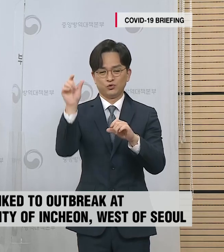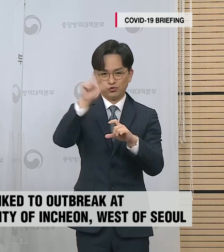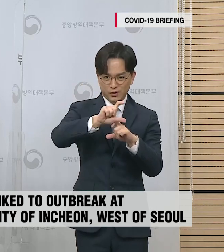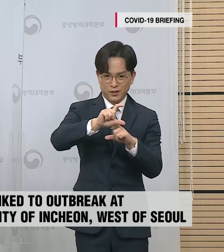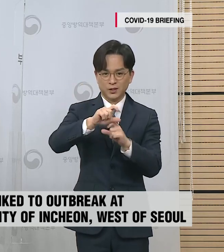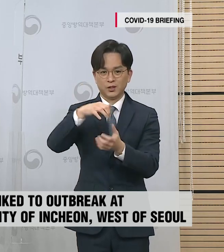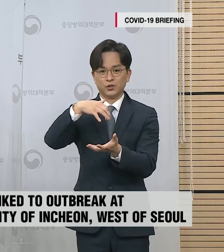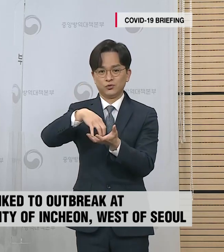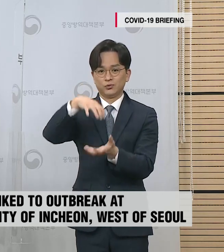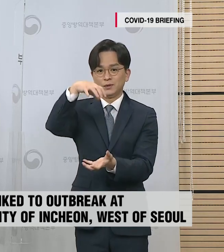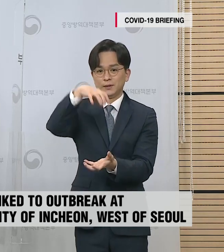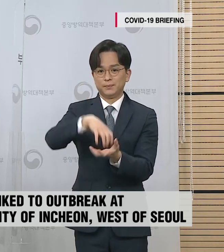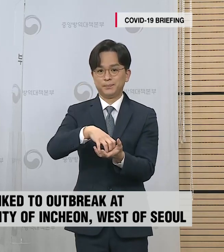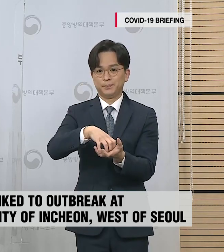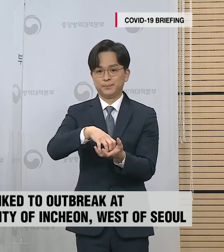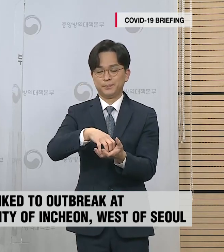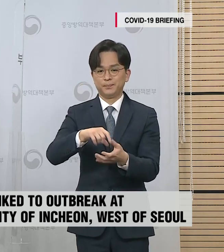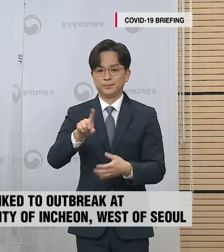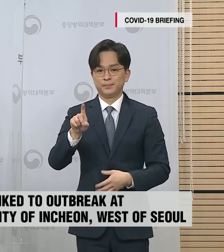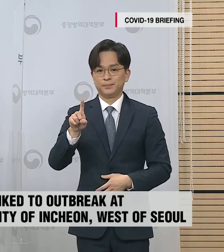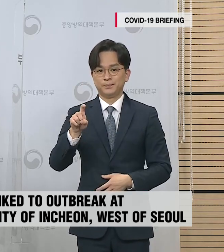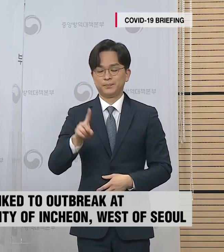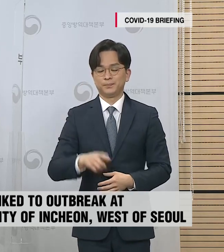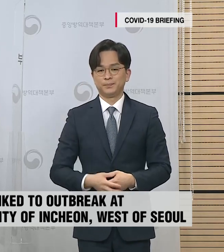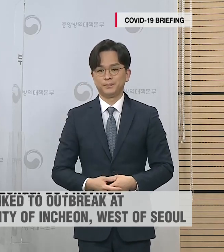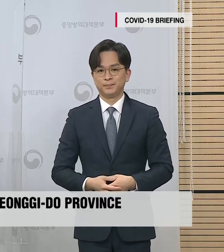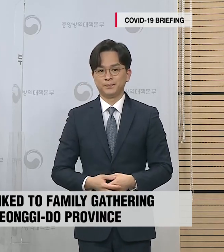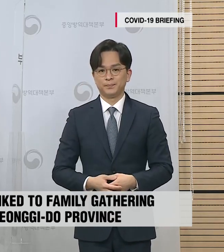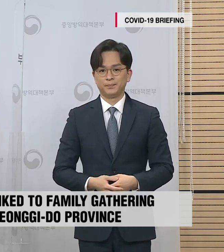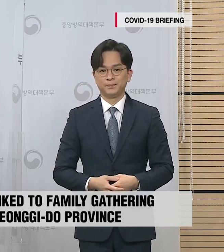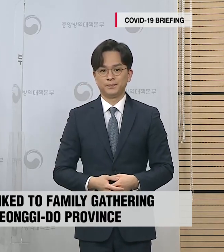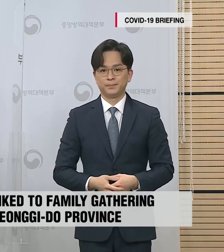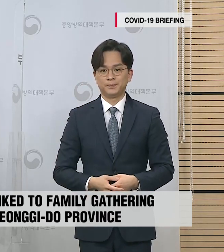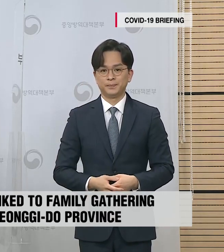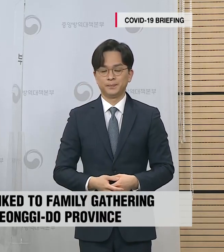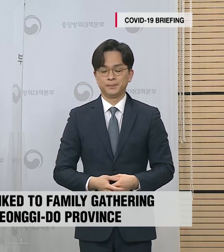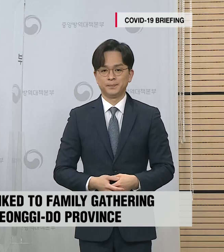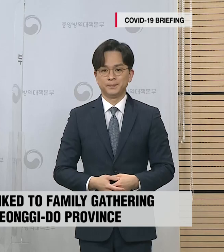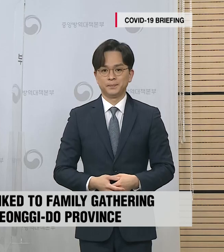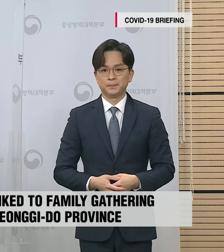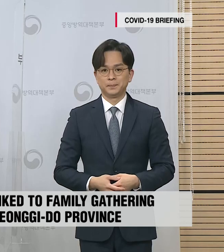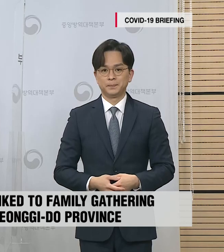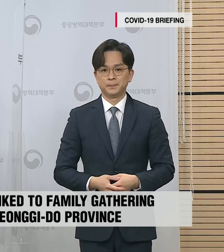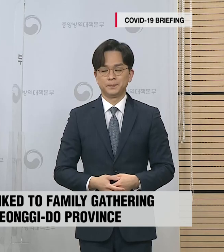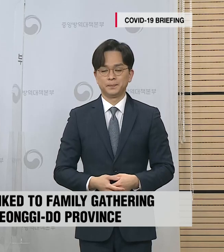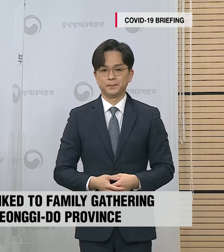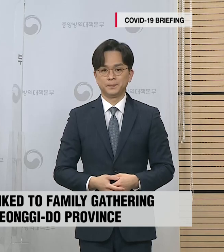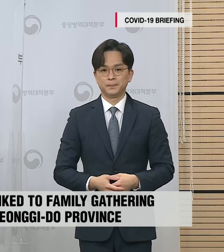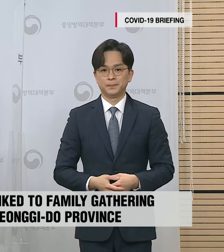total of 10 additional people have been confirmed, and in total, 11 have been confirmed to date.